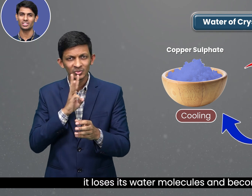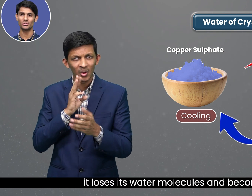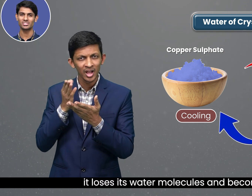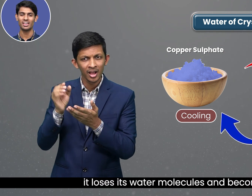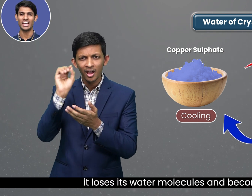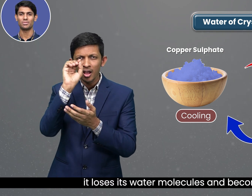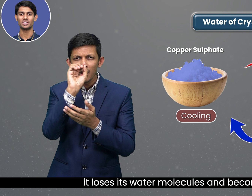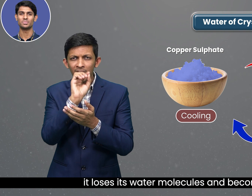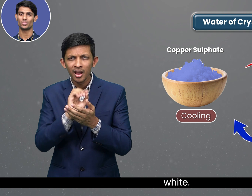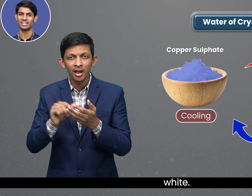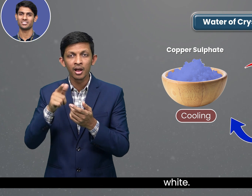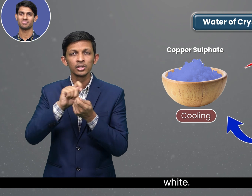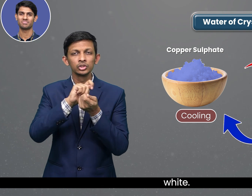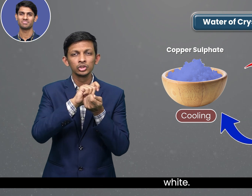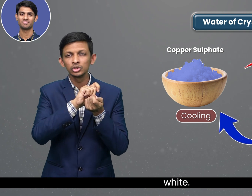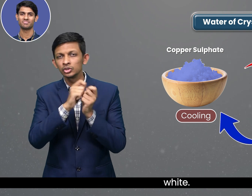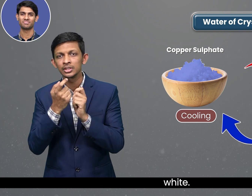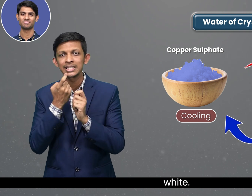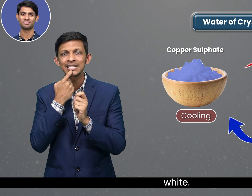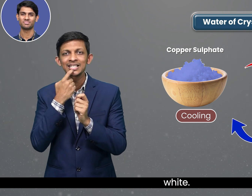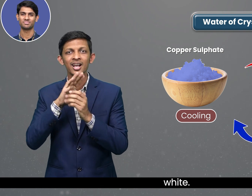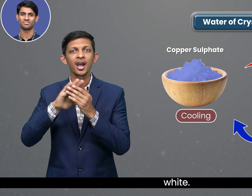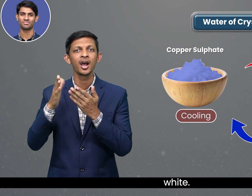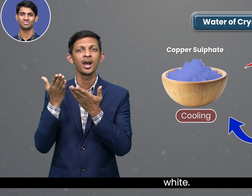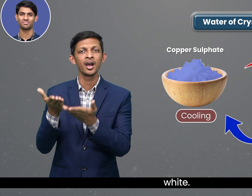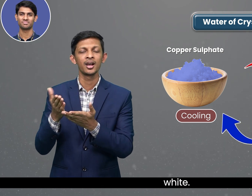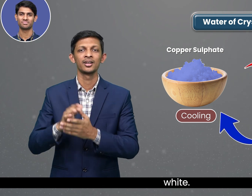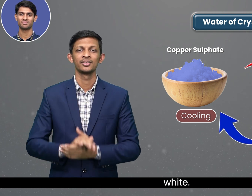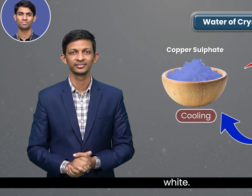water molecules and becomes white.